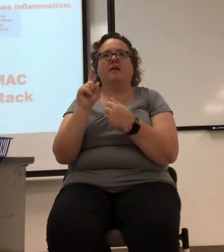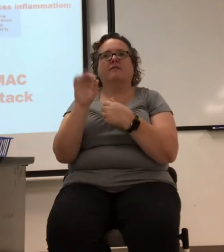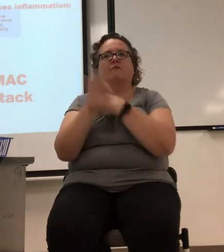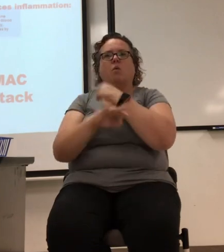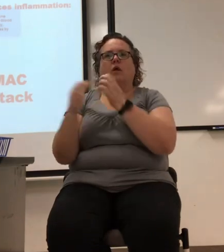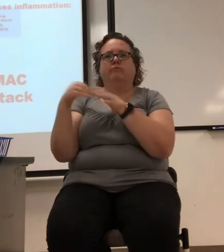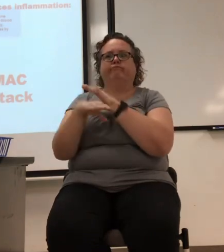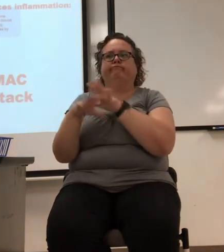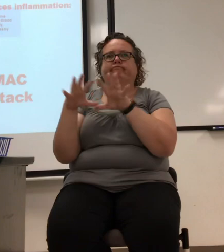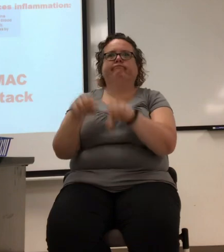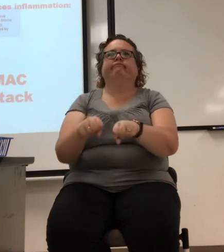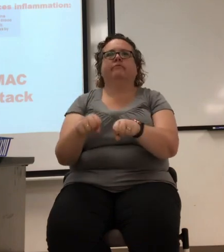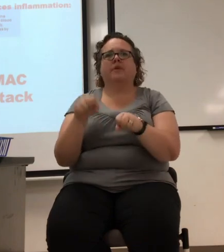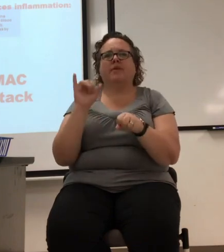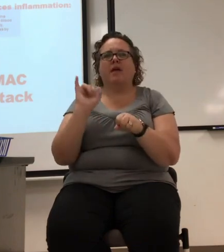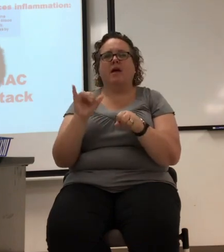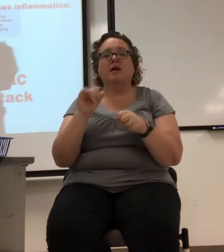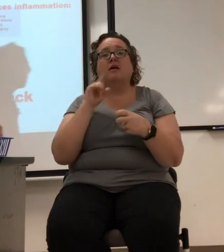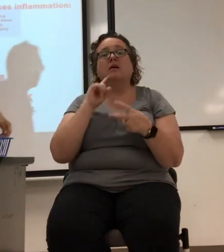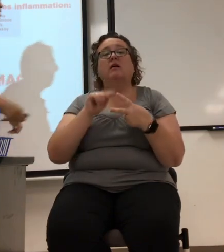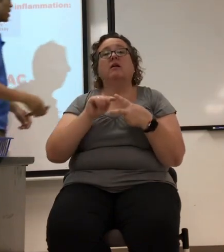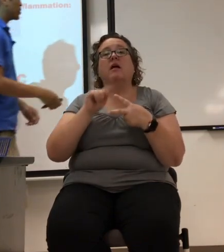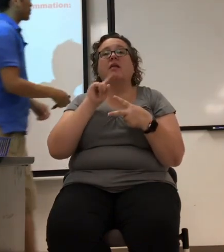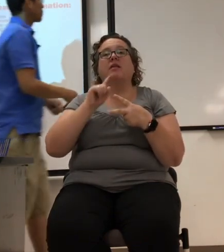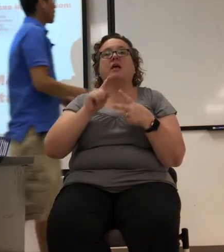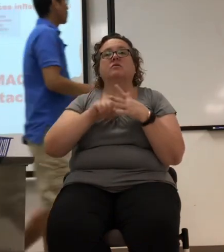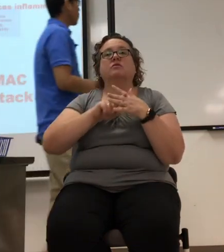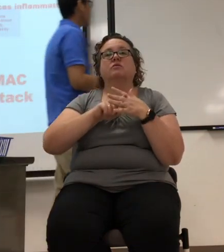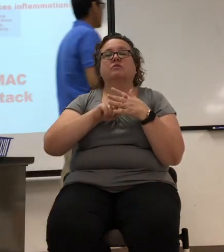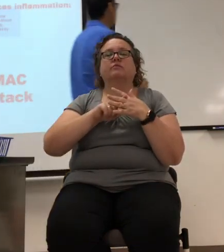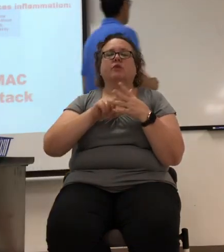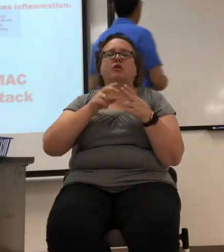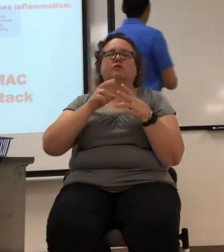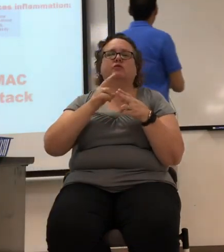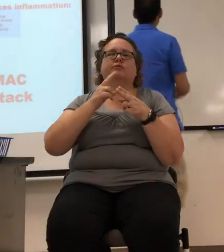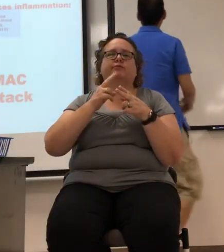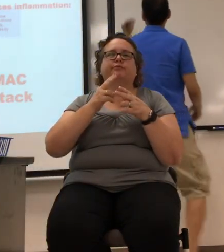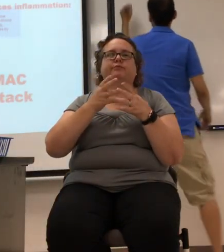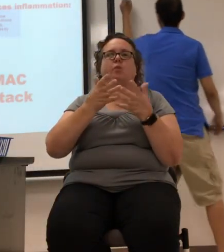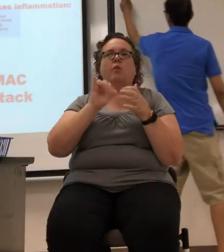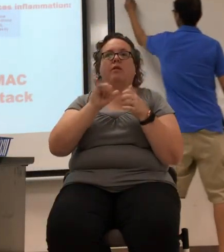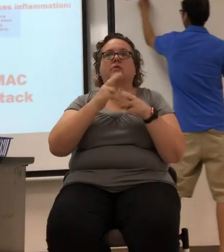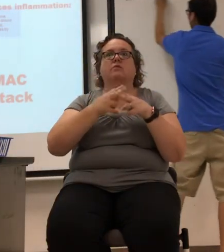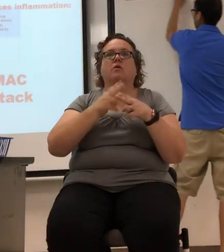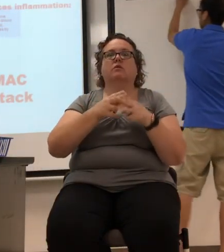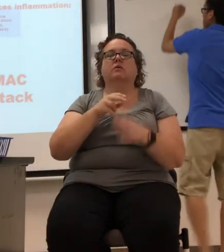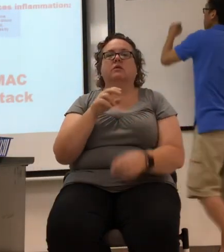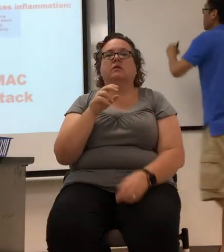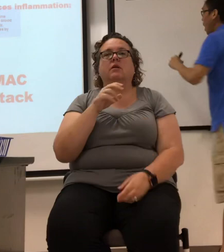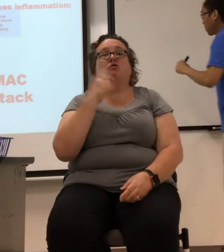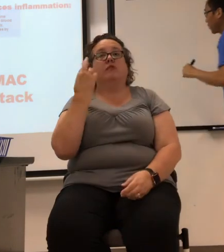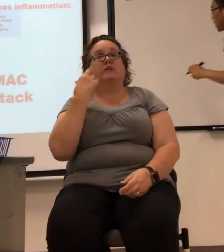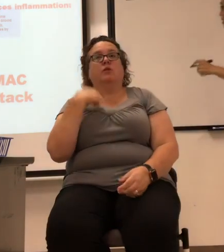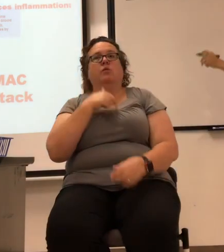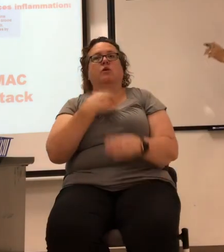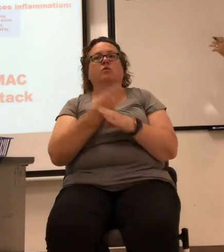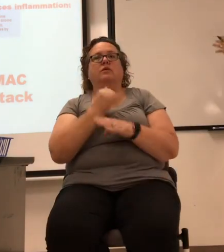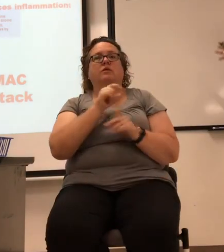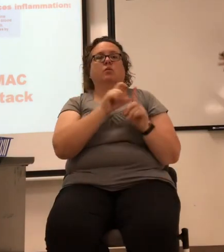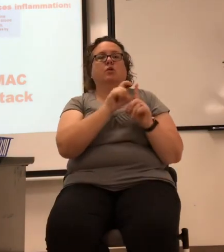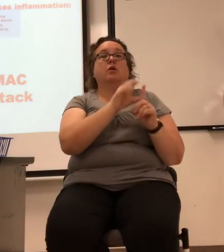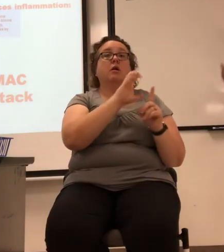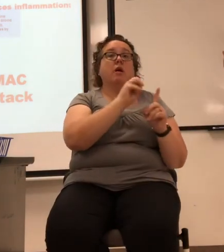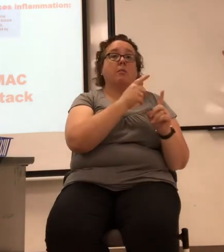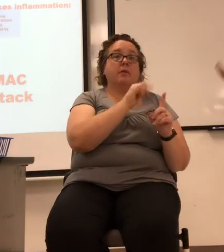So that term is called opsonization. And before I get into it, the reason why this term is used, complement,